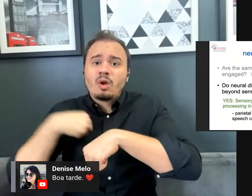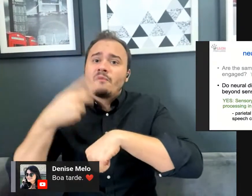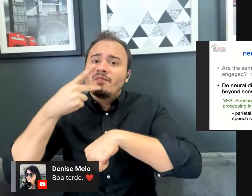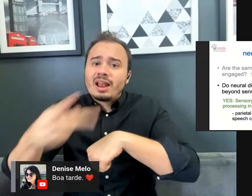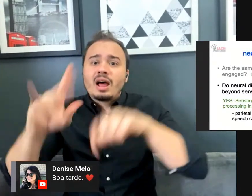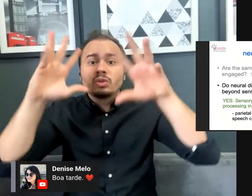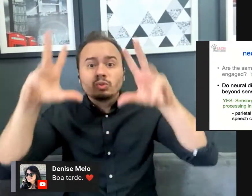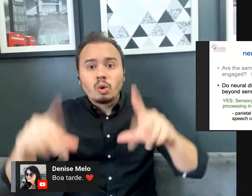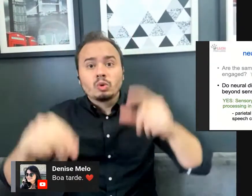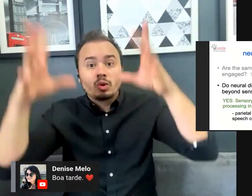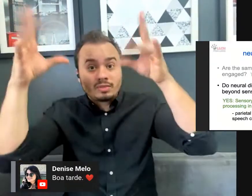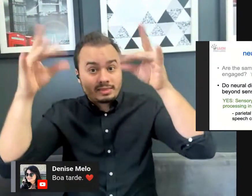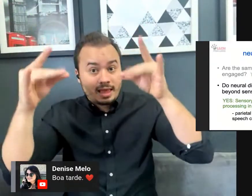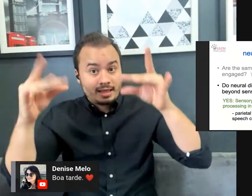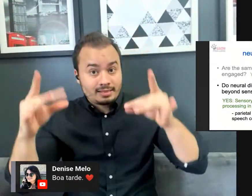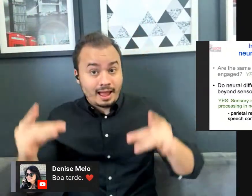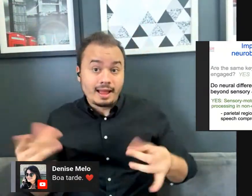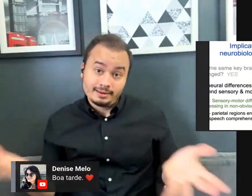All right.